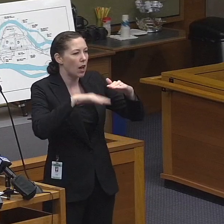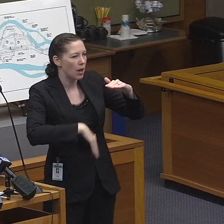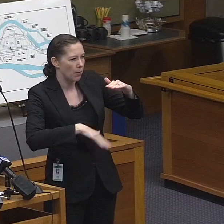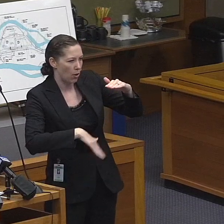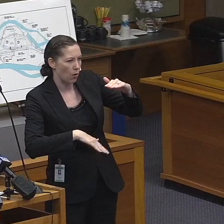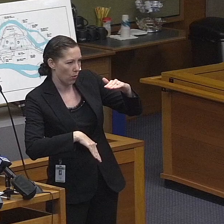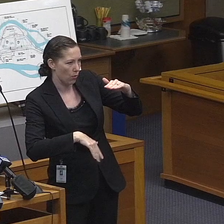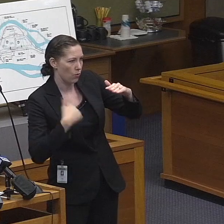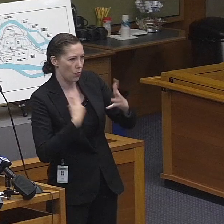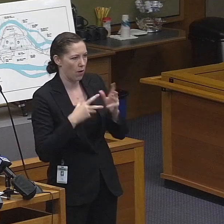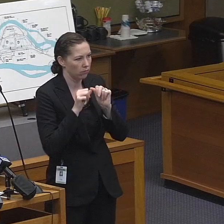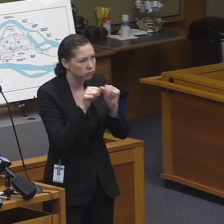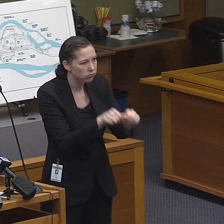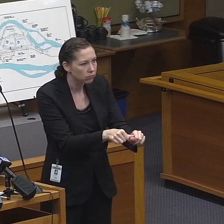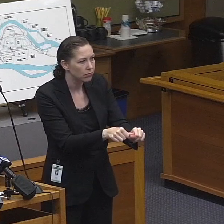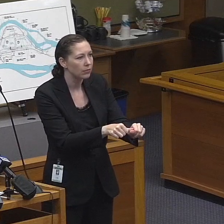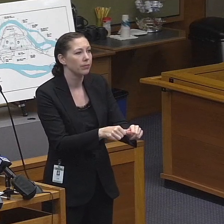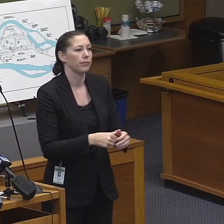EPA guidelines.